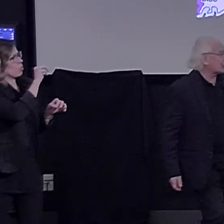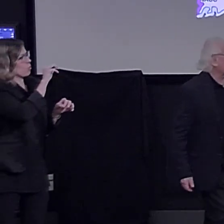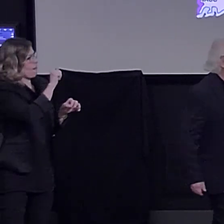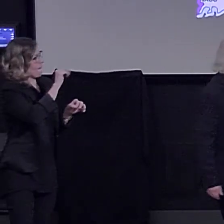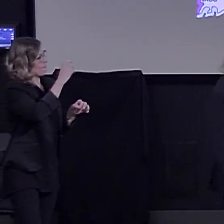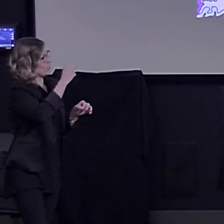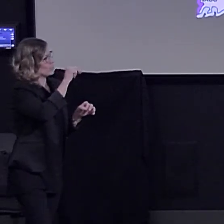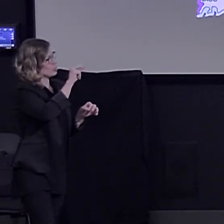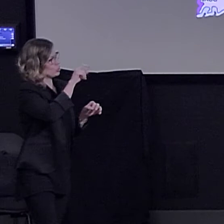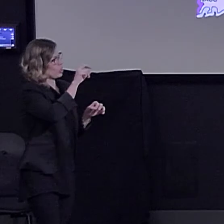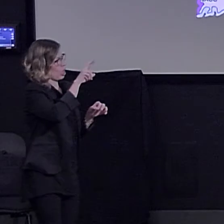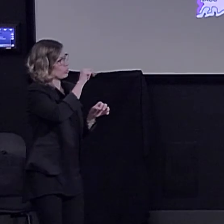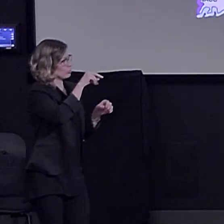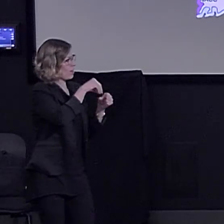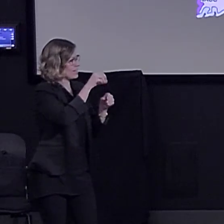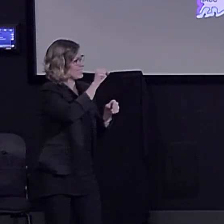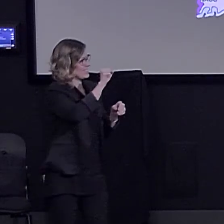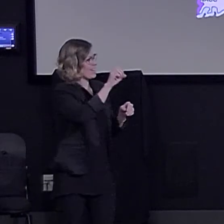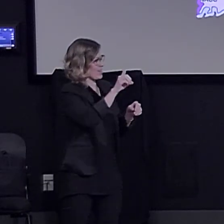who showed